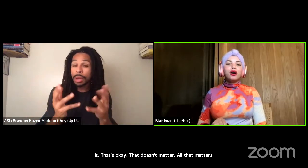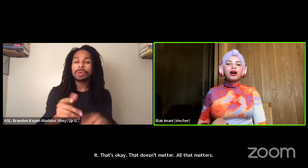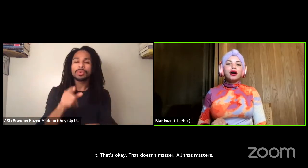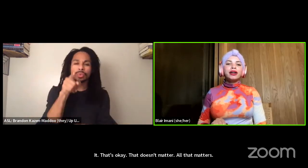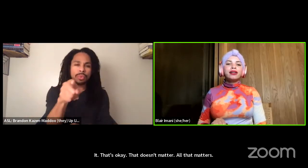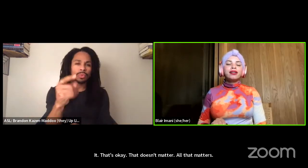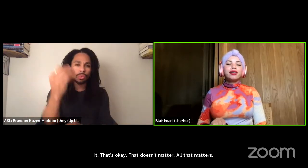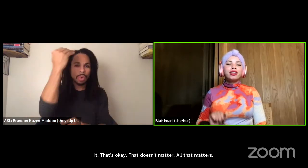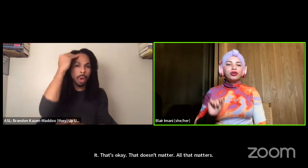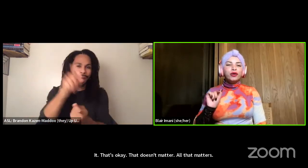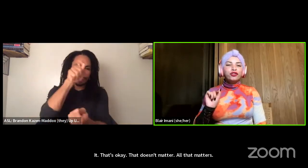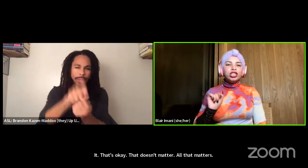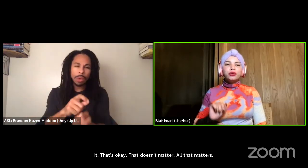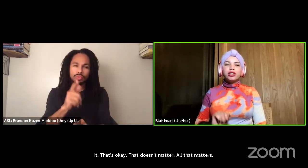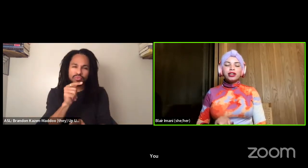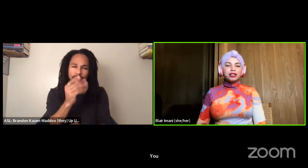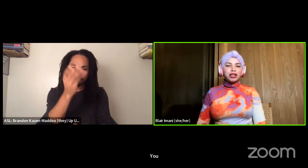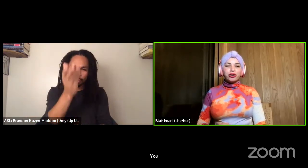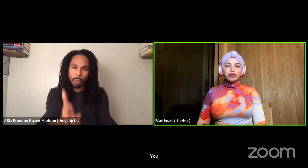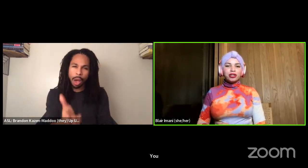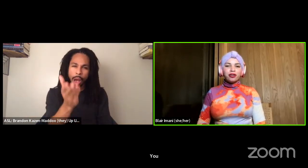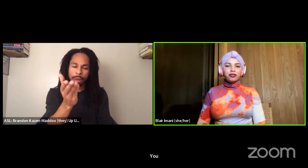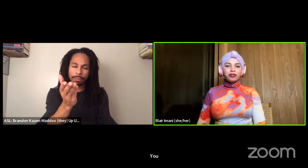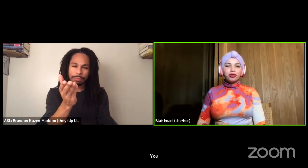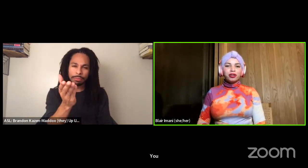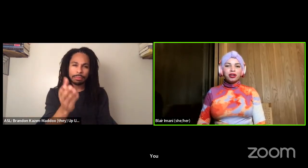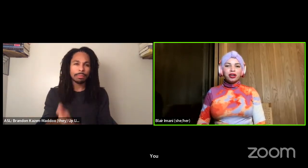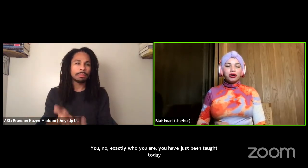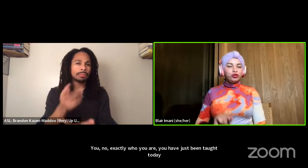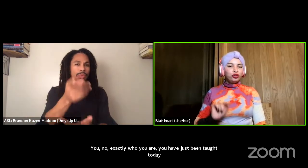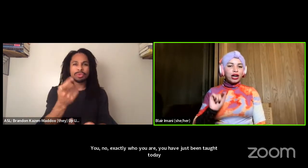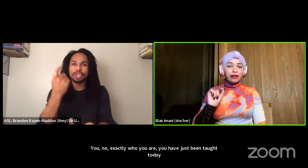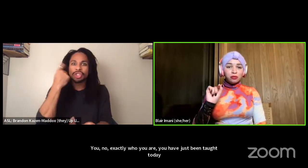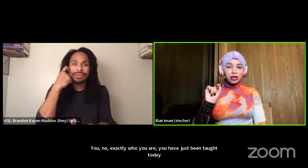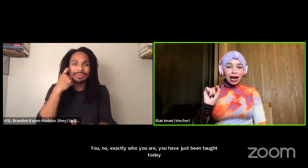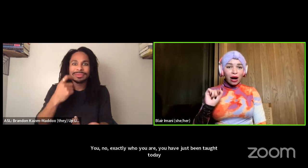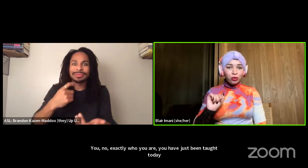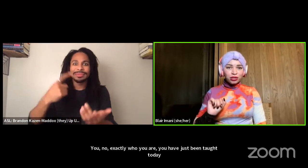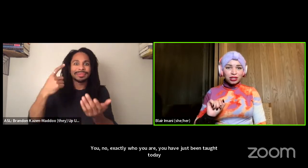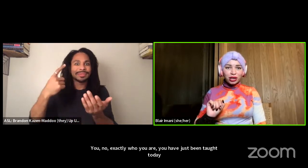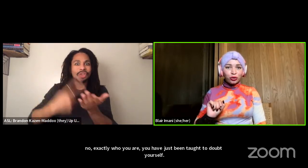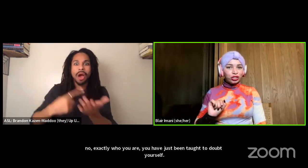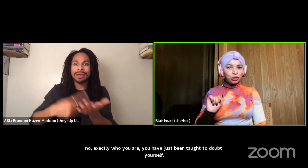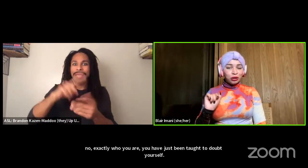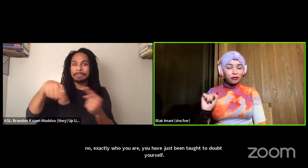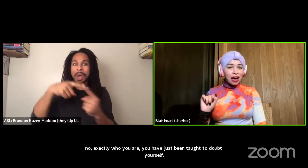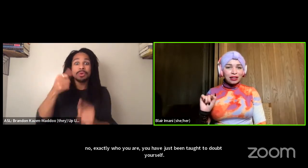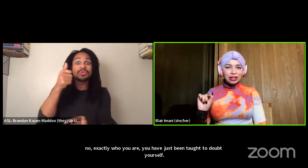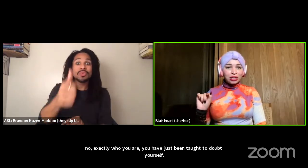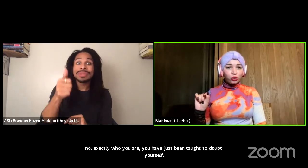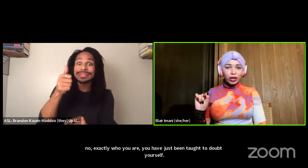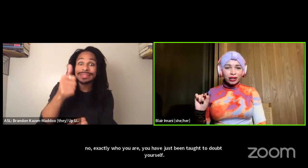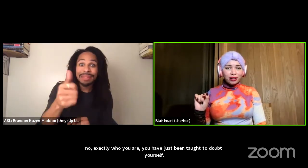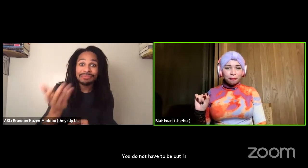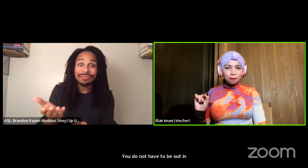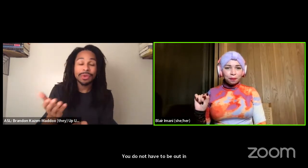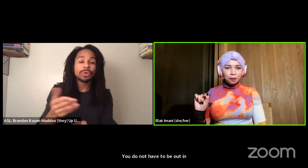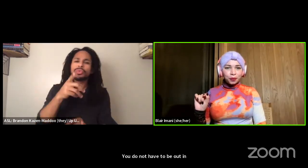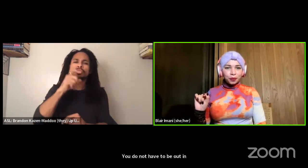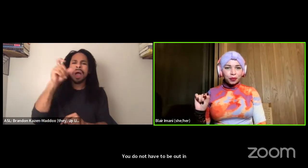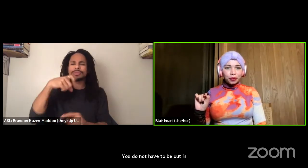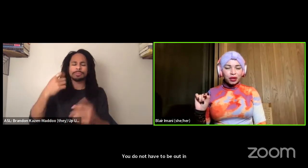exactly who you are. You have just been taught to doubt yourself. You do not have to be out in order to be validly